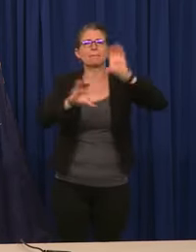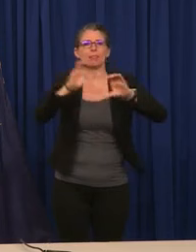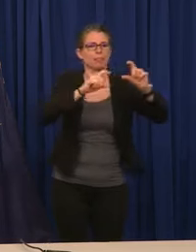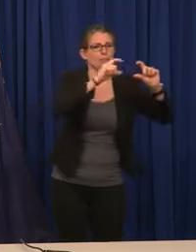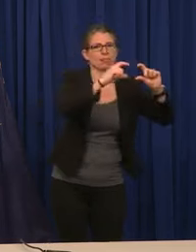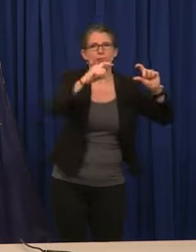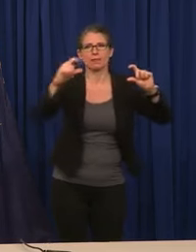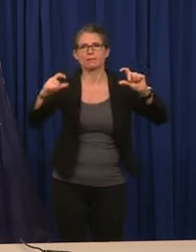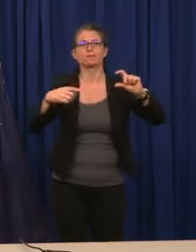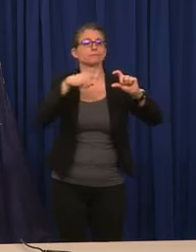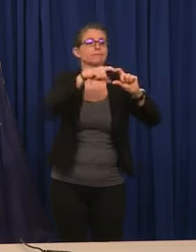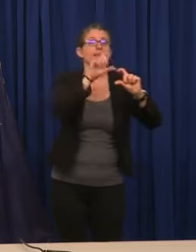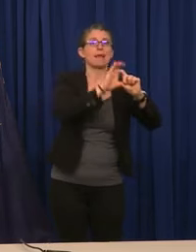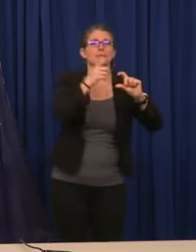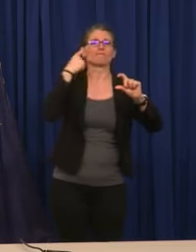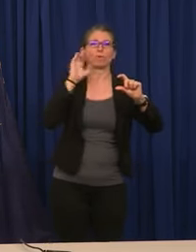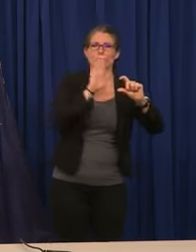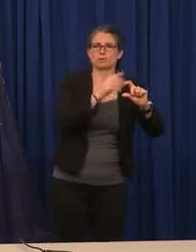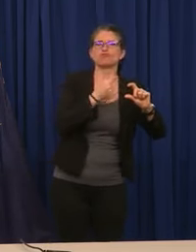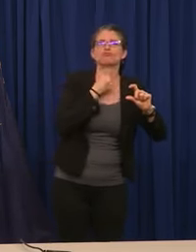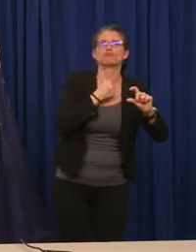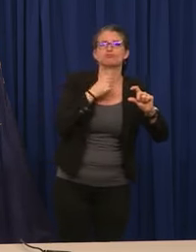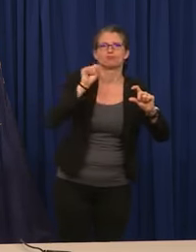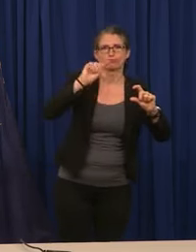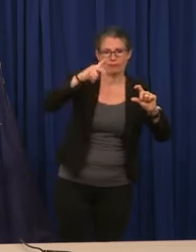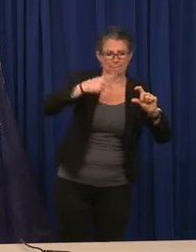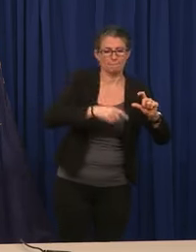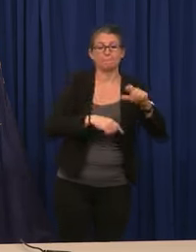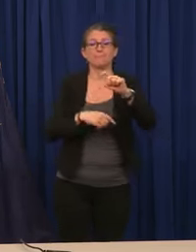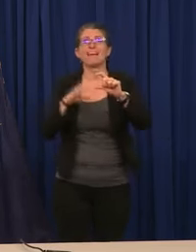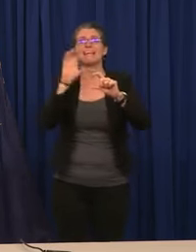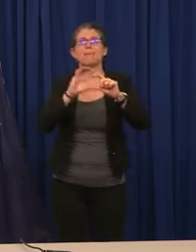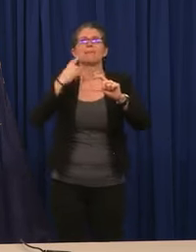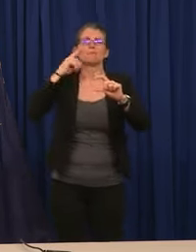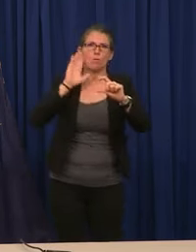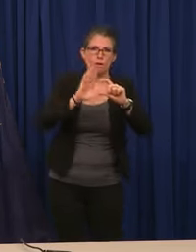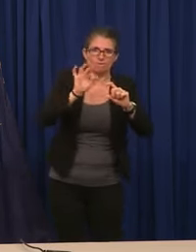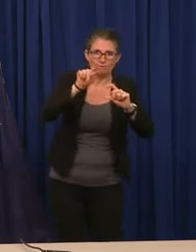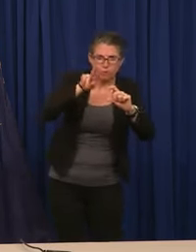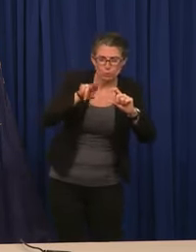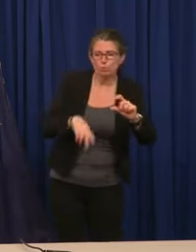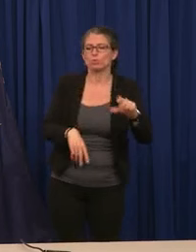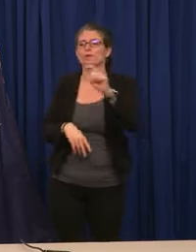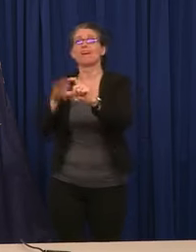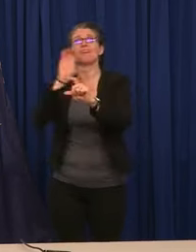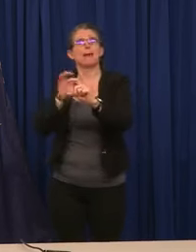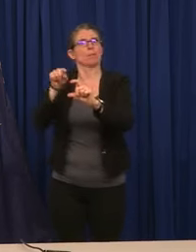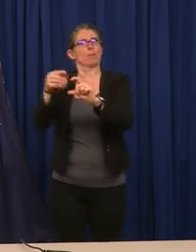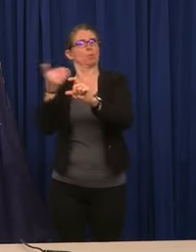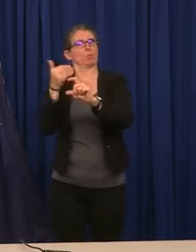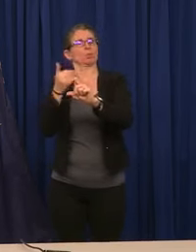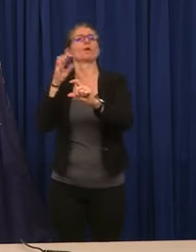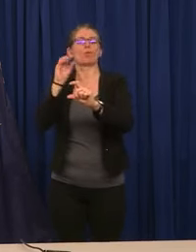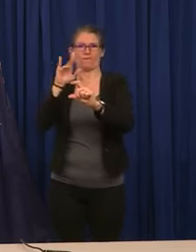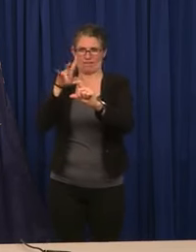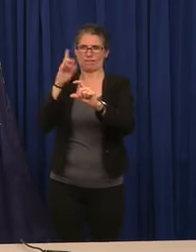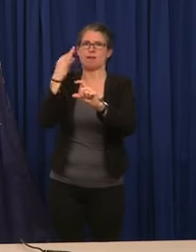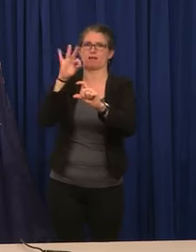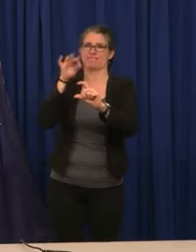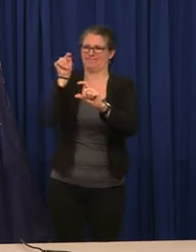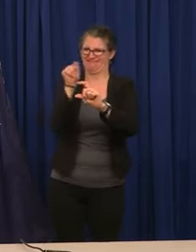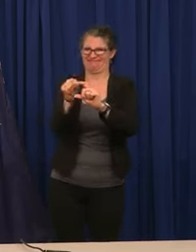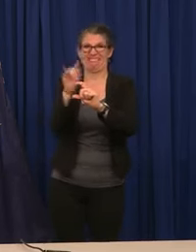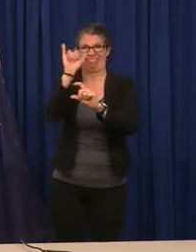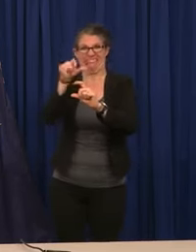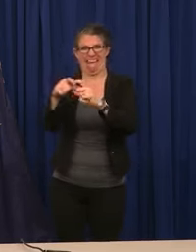it to Caitlin's question, our analysis is A, to figure out which practices in Maine already have the machine, and then